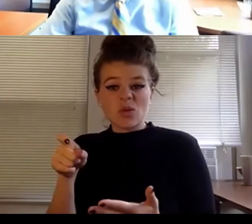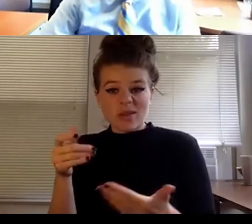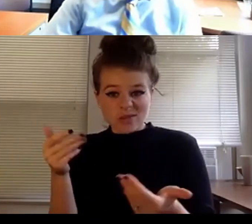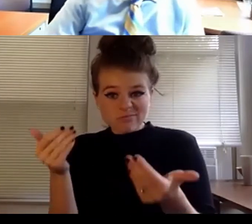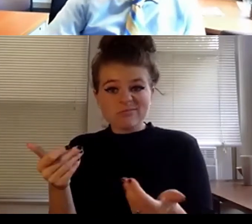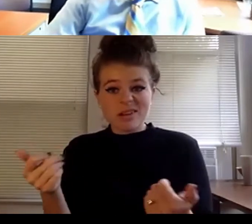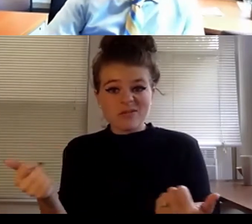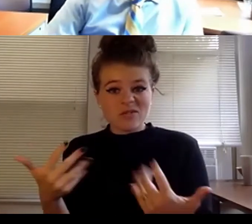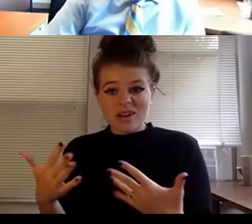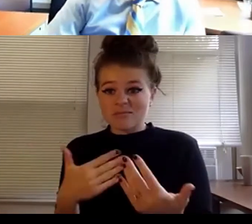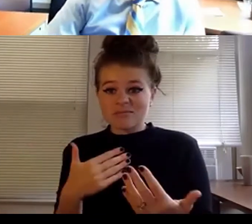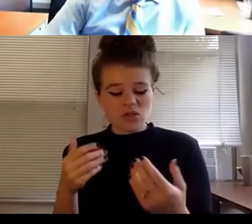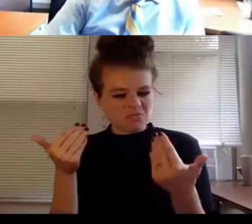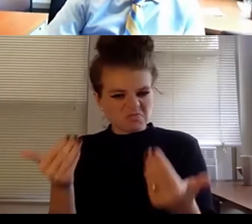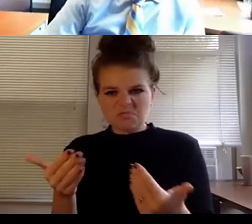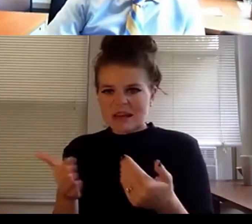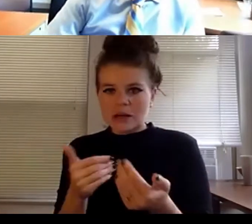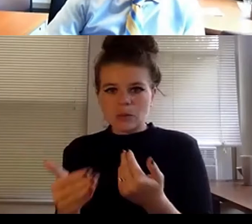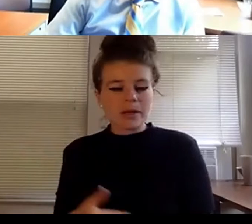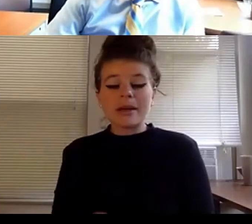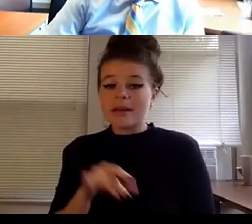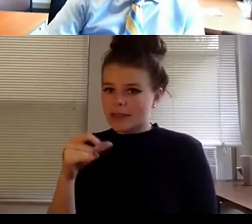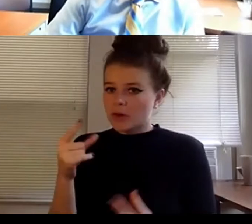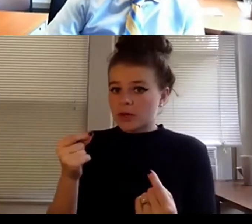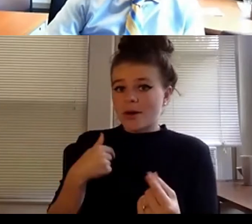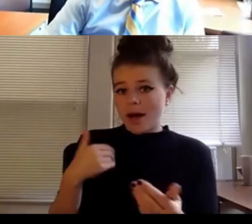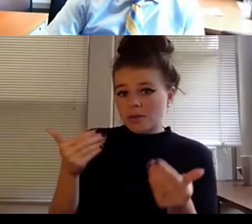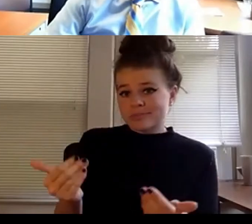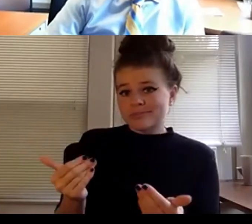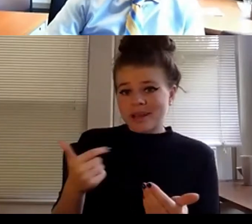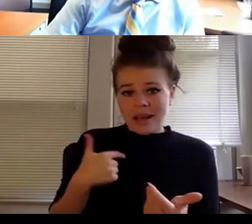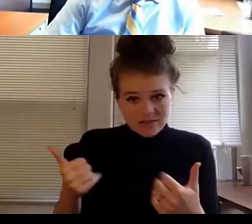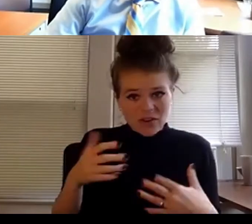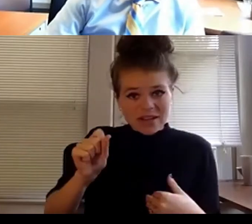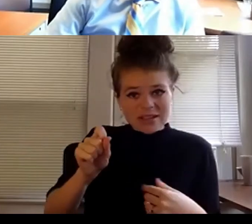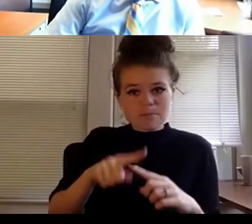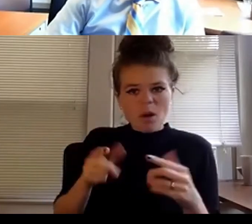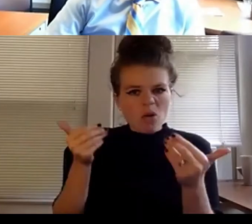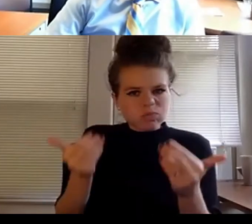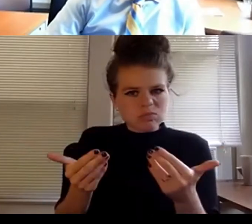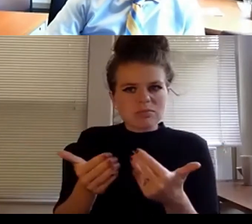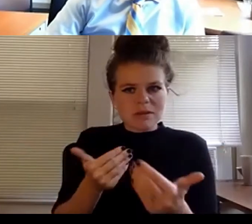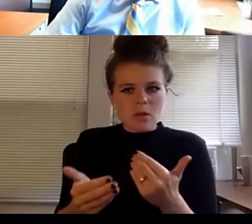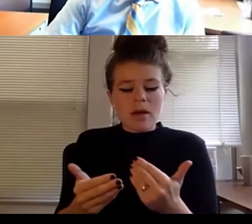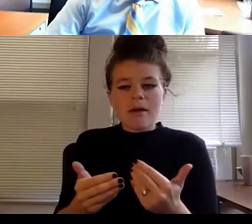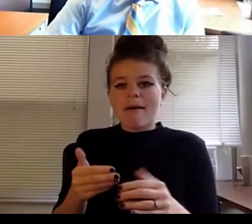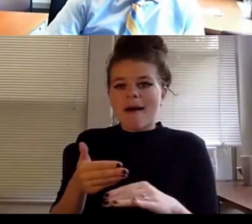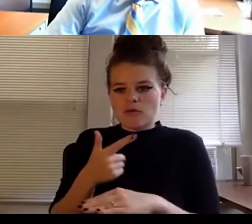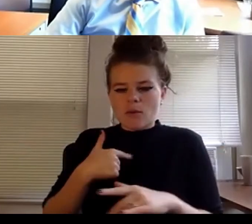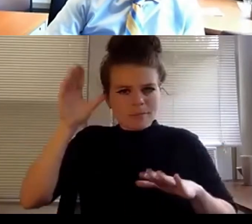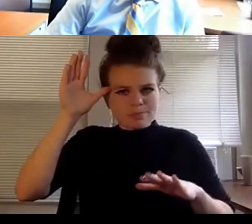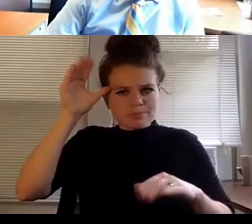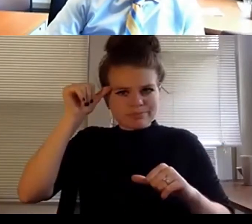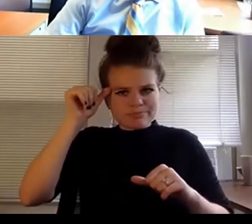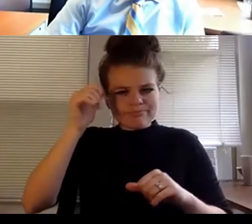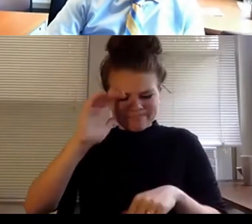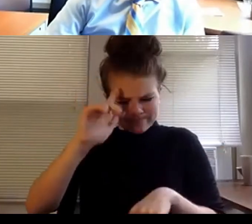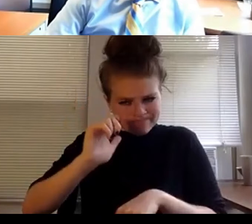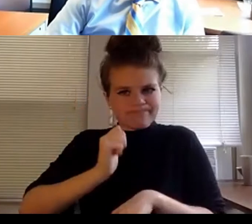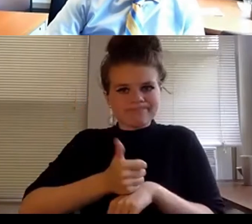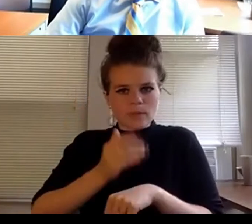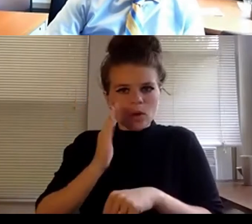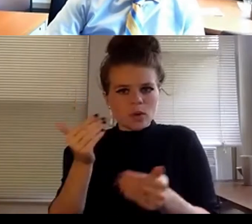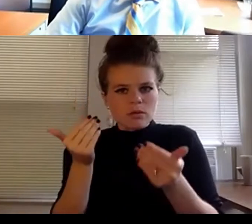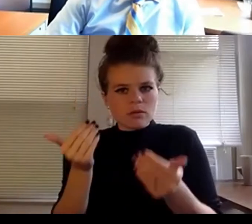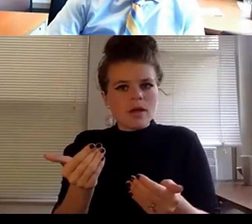did. I did it afraid. And then after I had made up my mind to do it, the fear, it kind